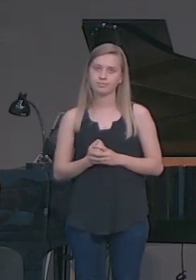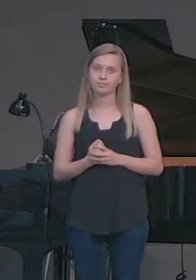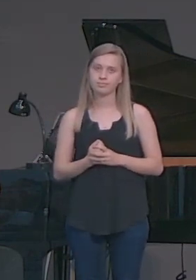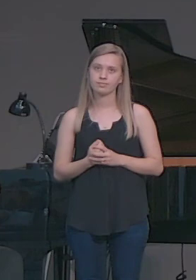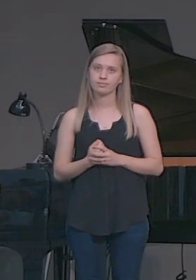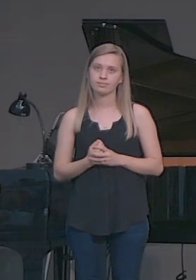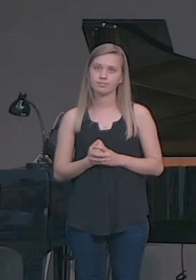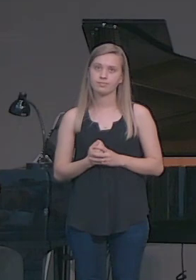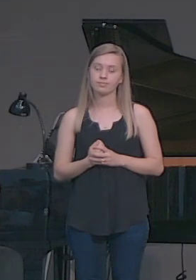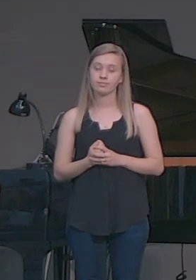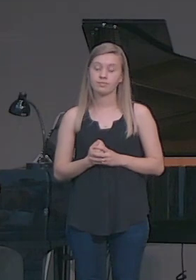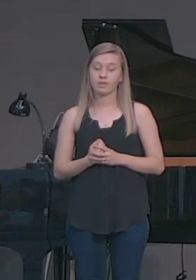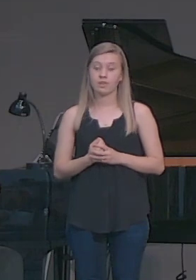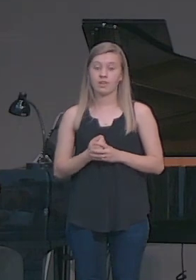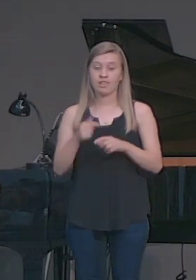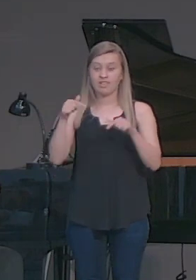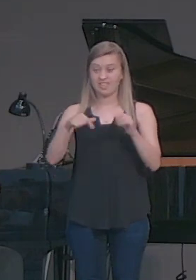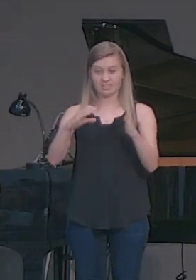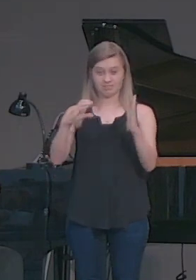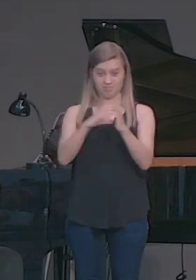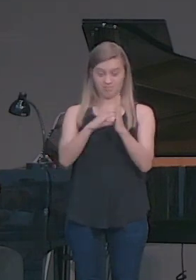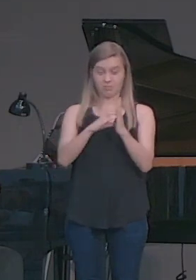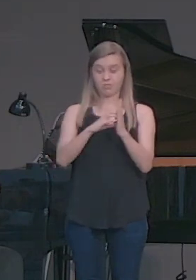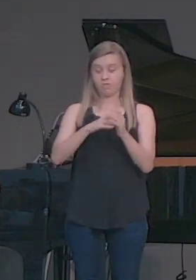There has been a lot of judgment in our text.